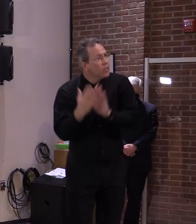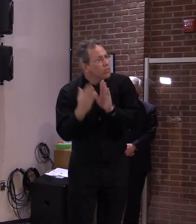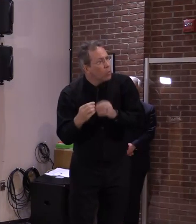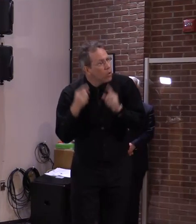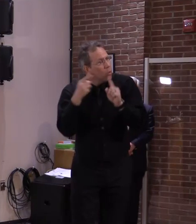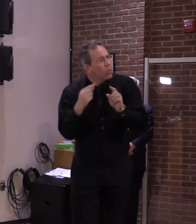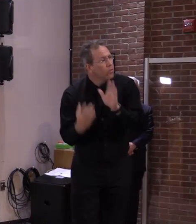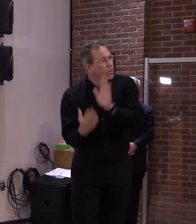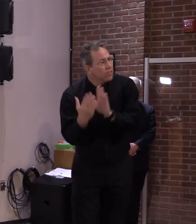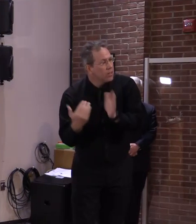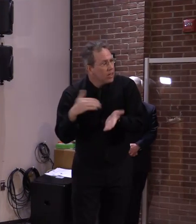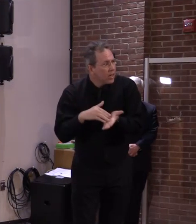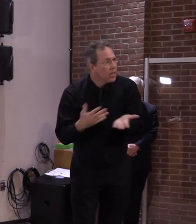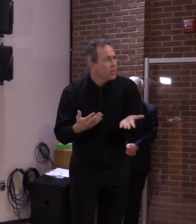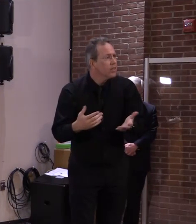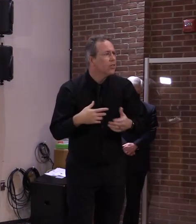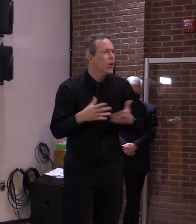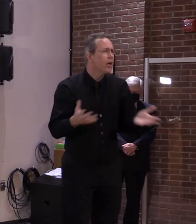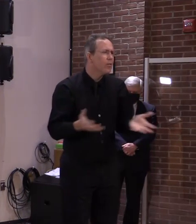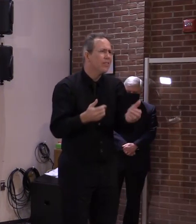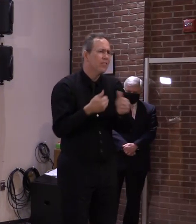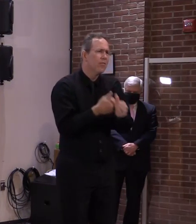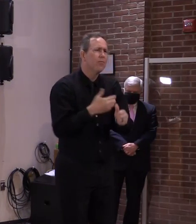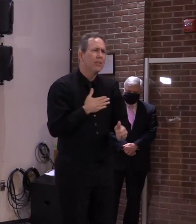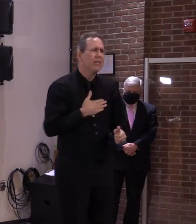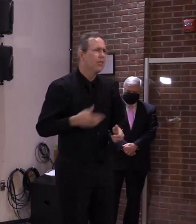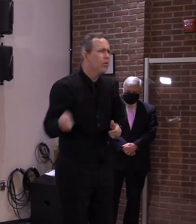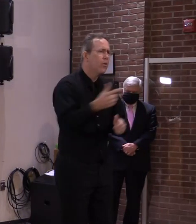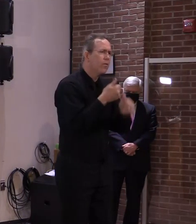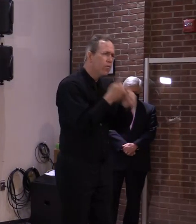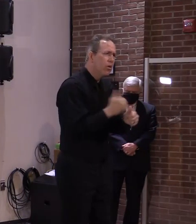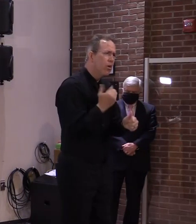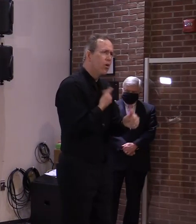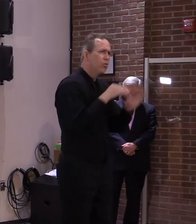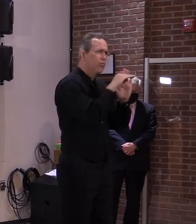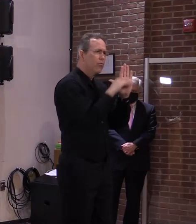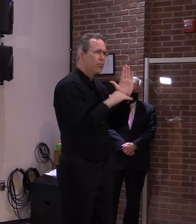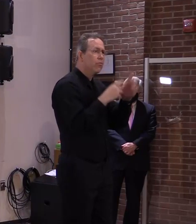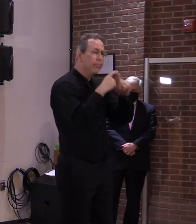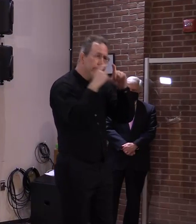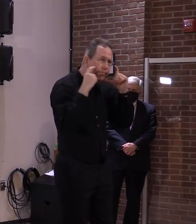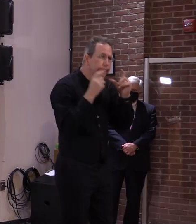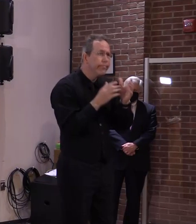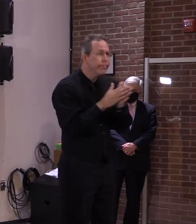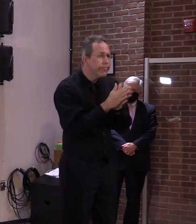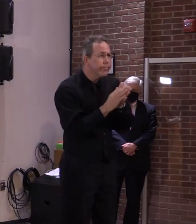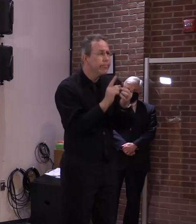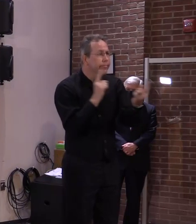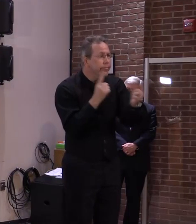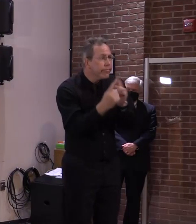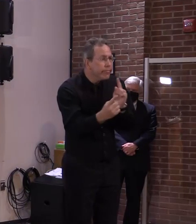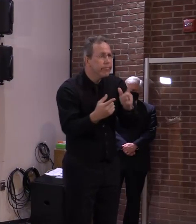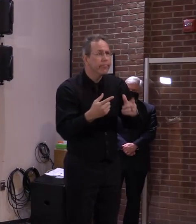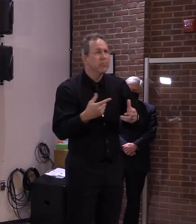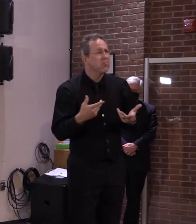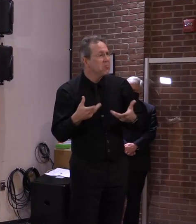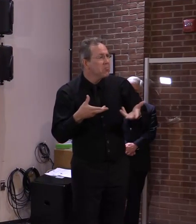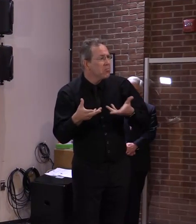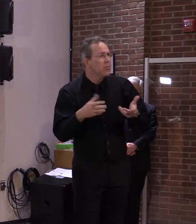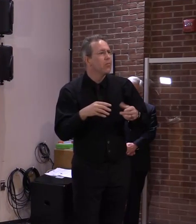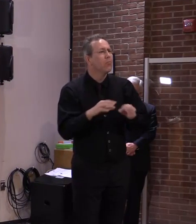place. Because contrary to what you might see on Twitter or other social media platforms, we